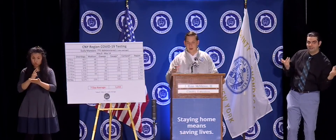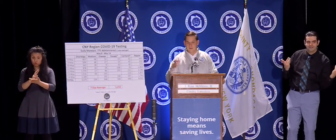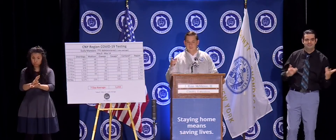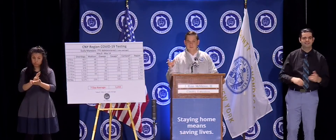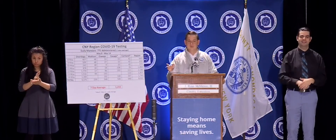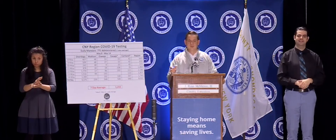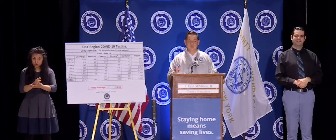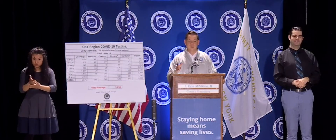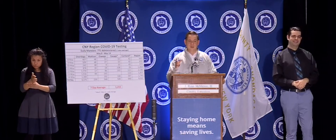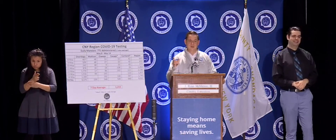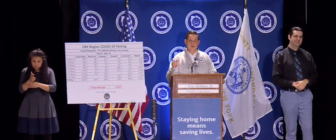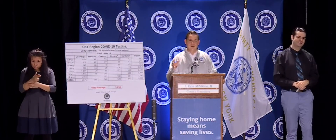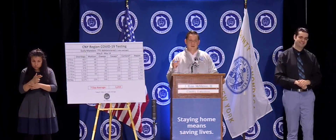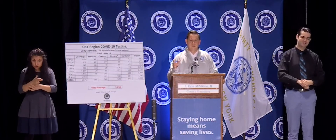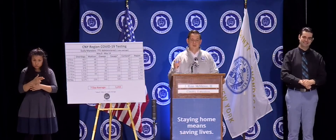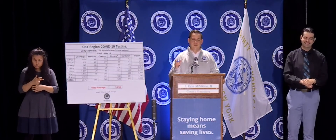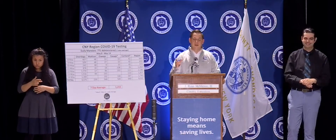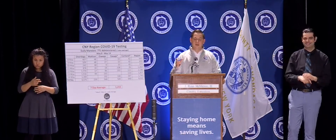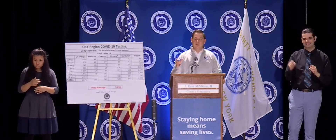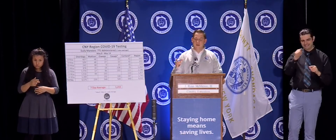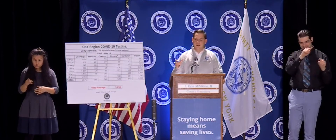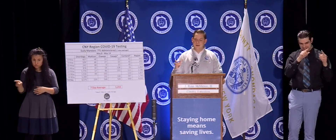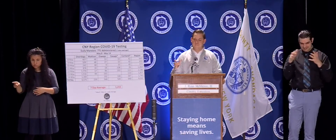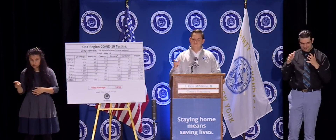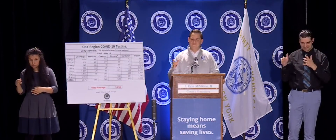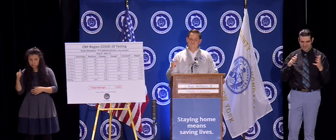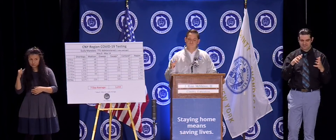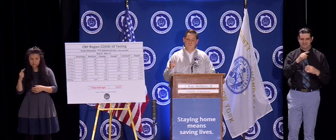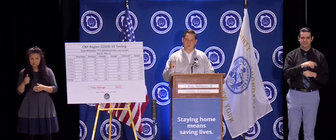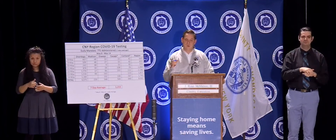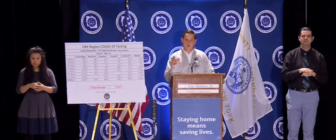they're looking at, certainly, there's been